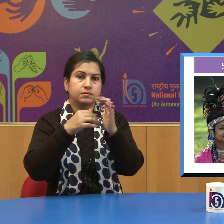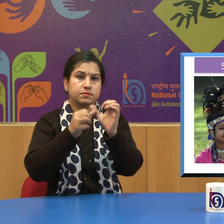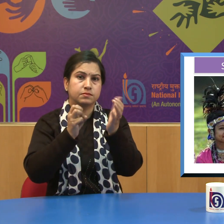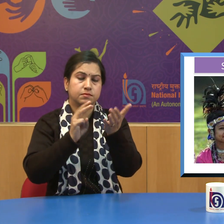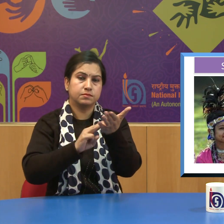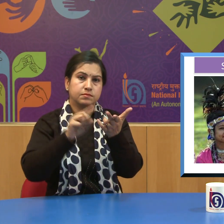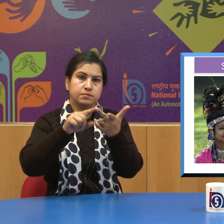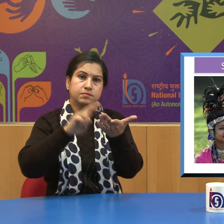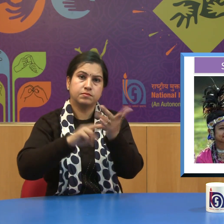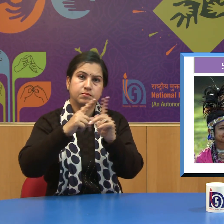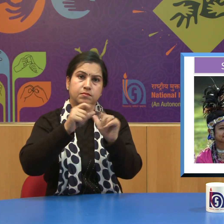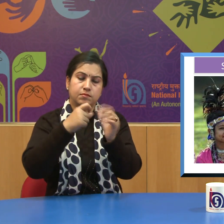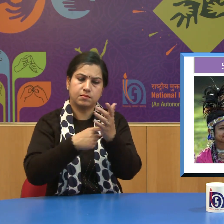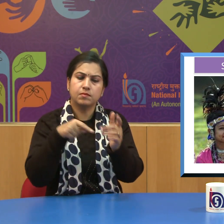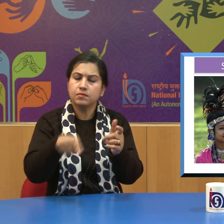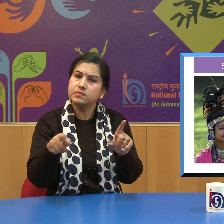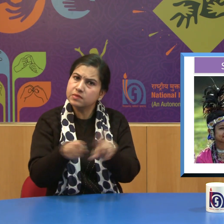local population.